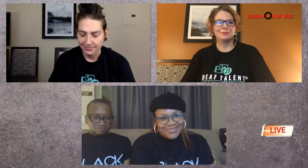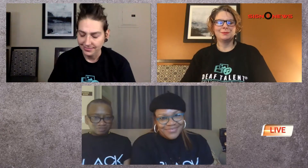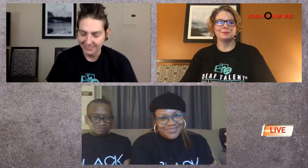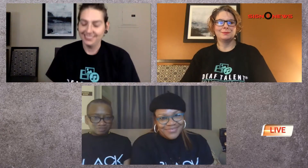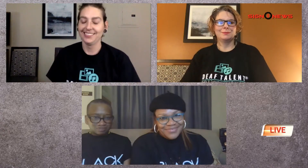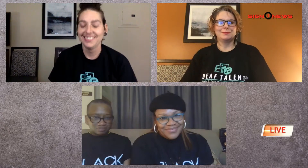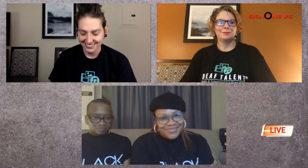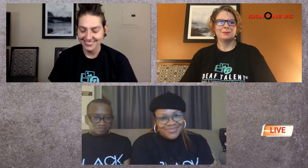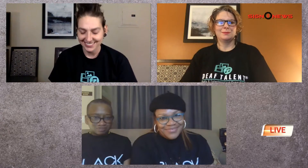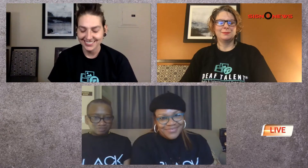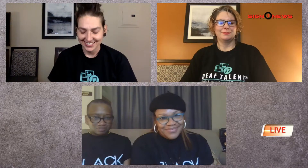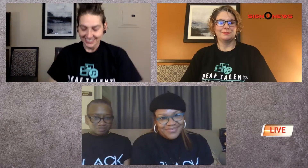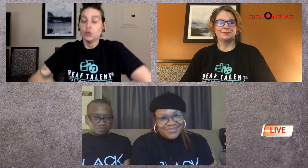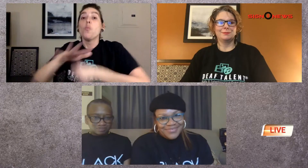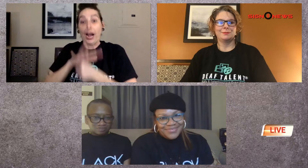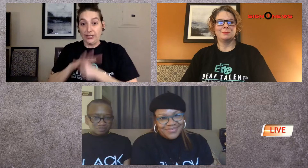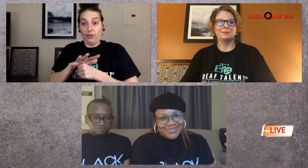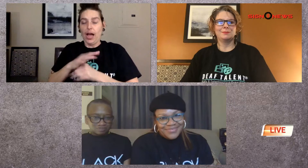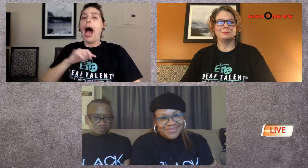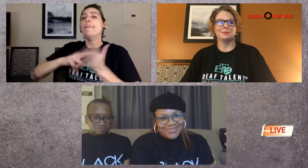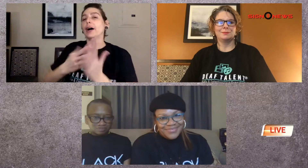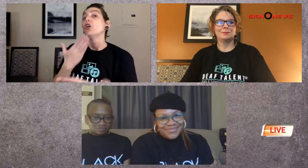And that's good. That was great.